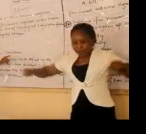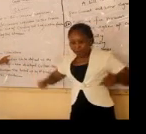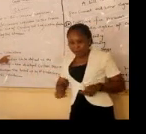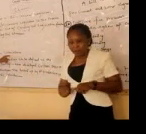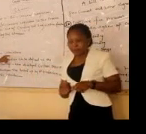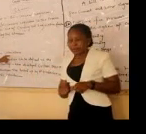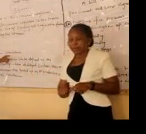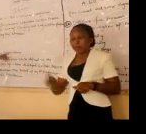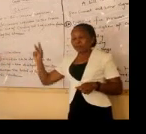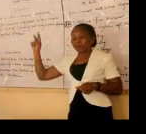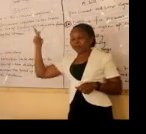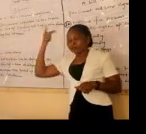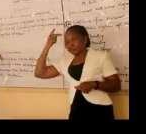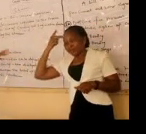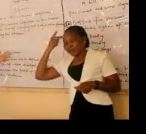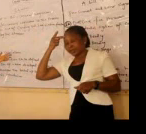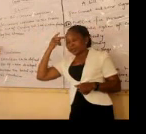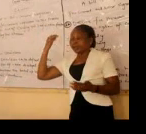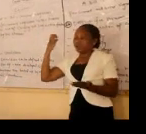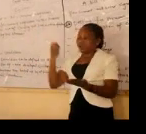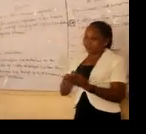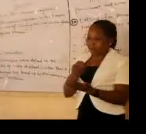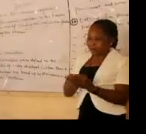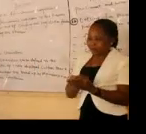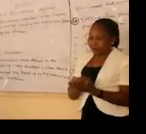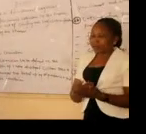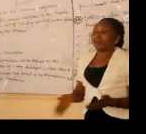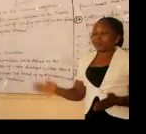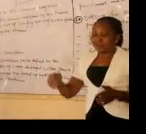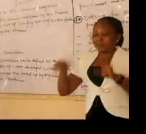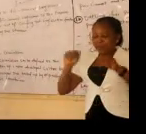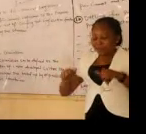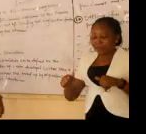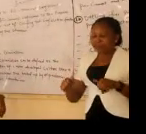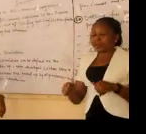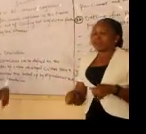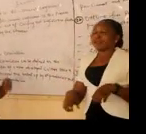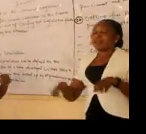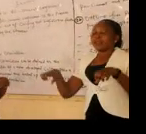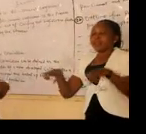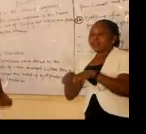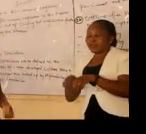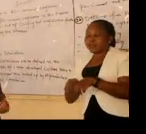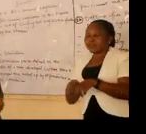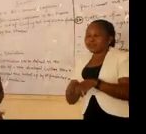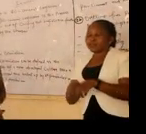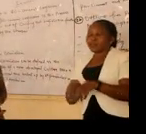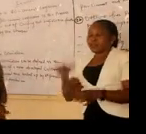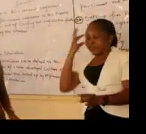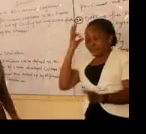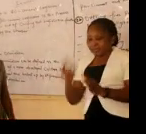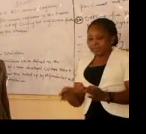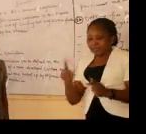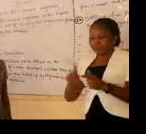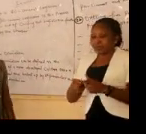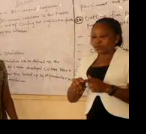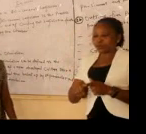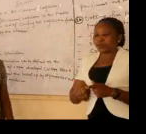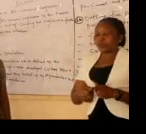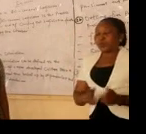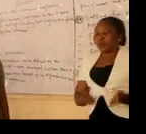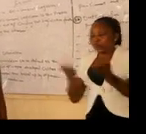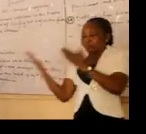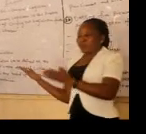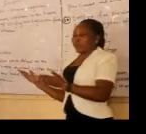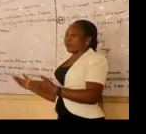otherwise. And they can even decide to impose their culture on us, impose their religion, and so on